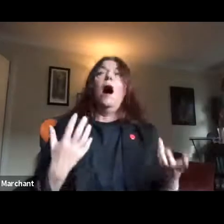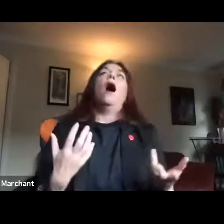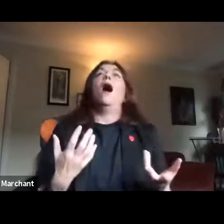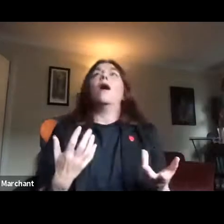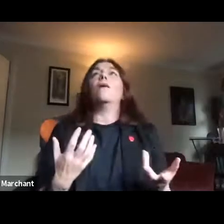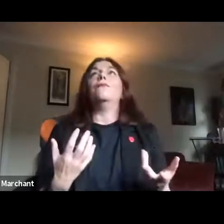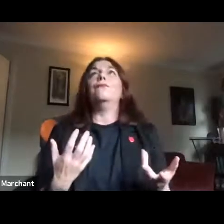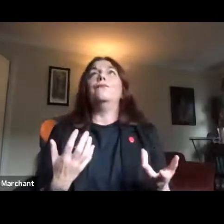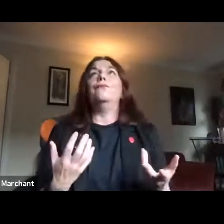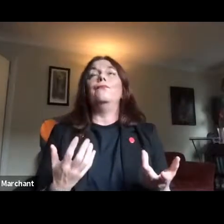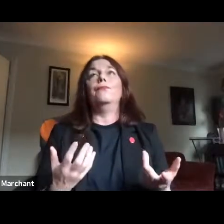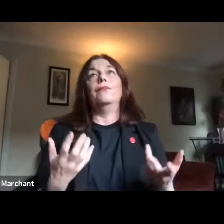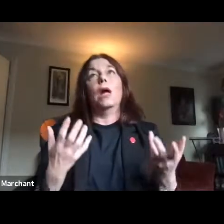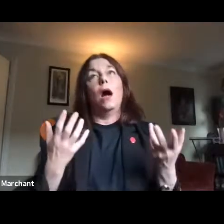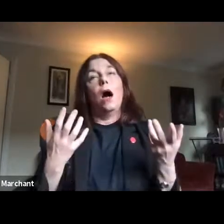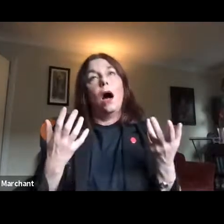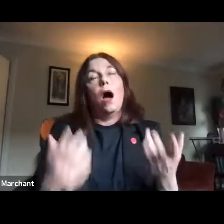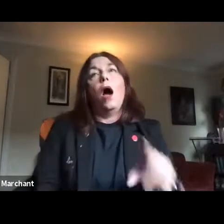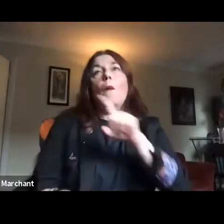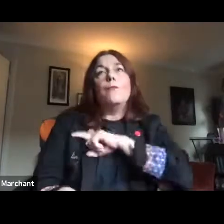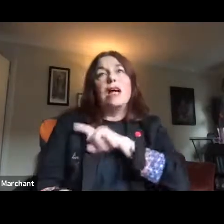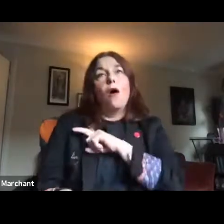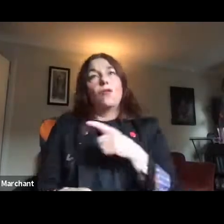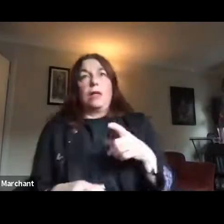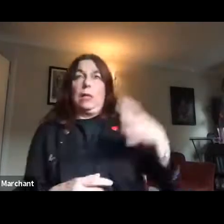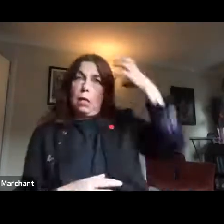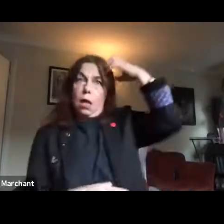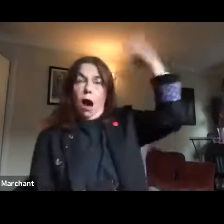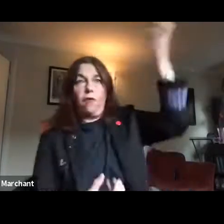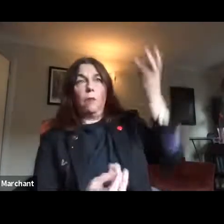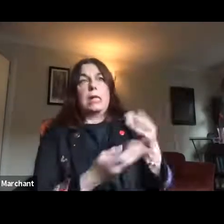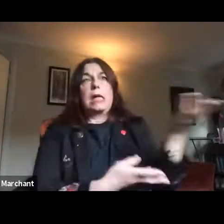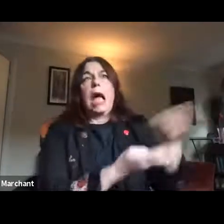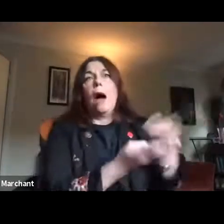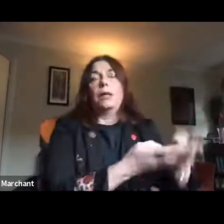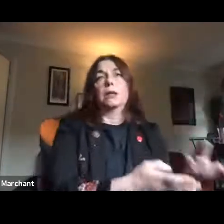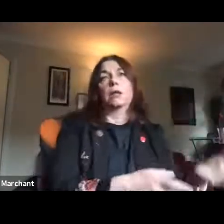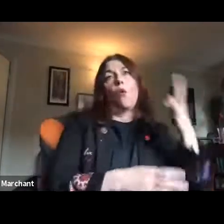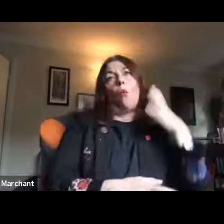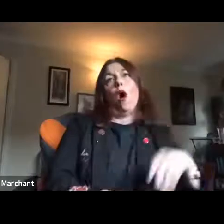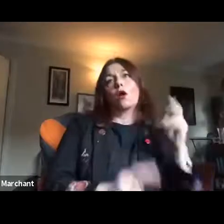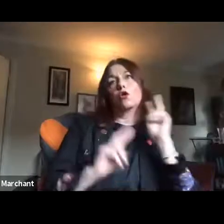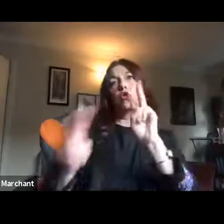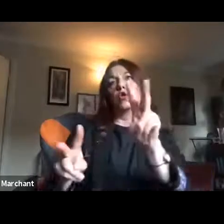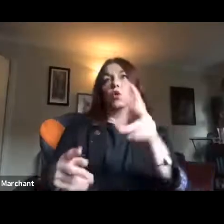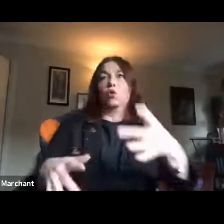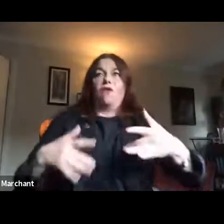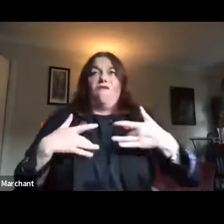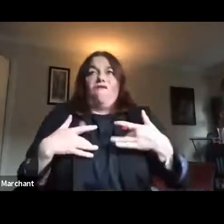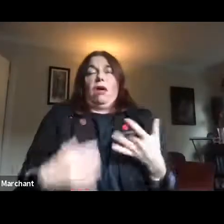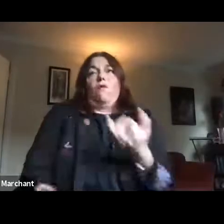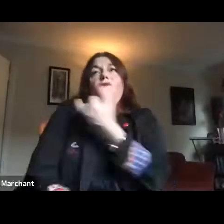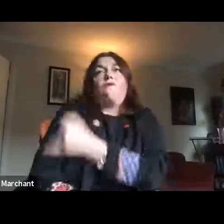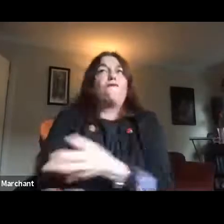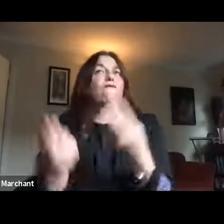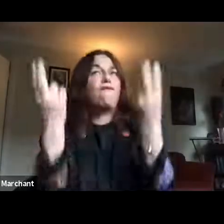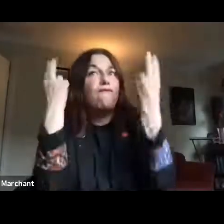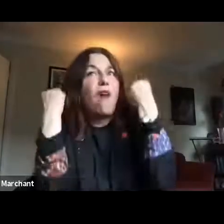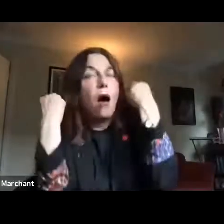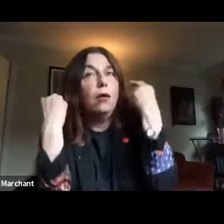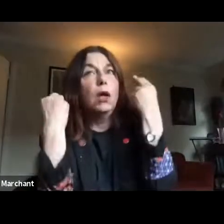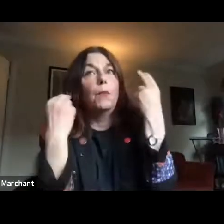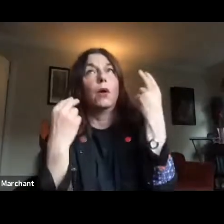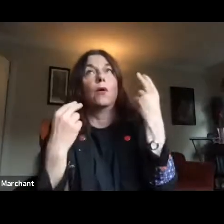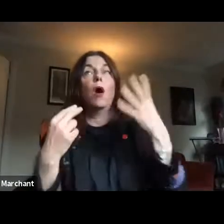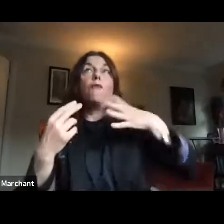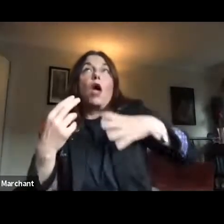and that we shouldn't see ourselves as vulnerable. And that is because the government and capitalism want us to